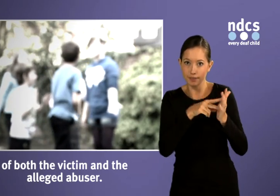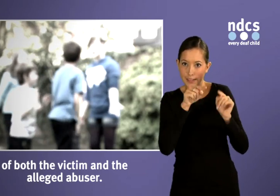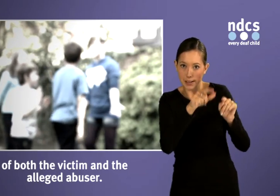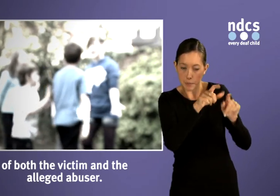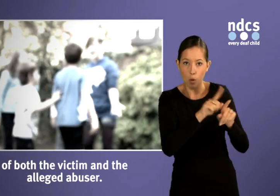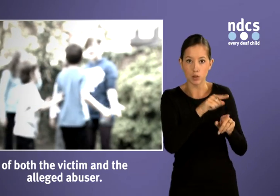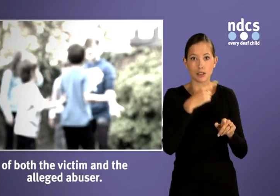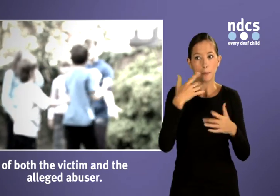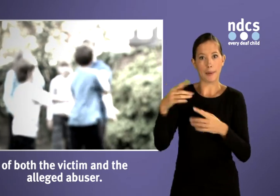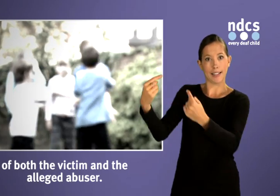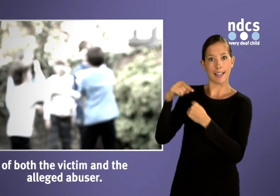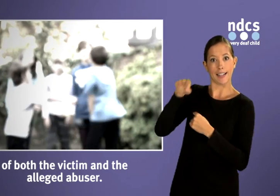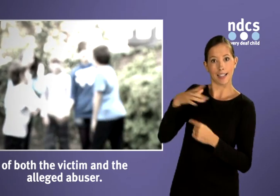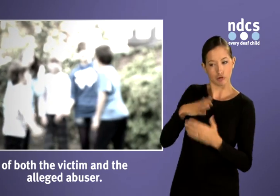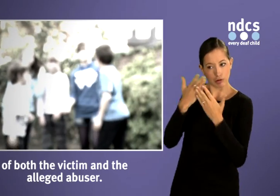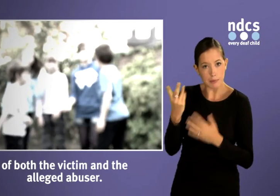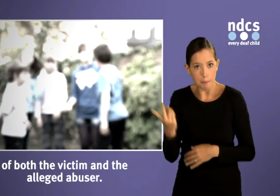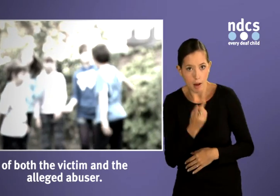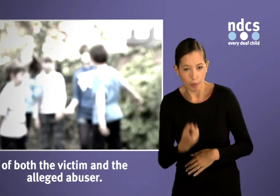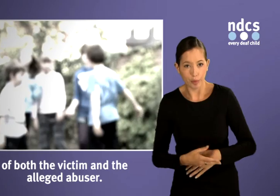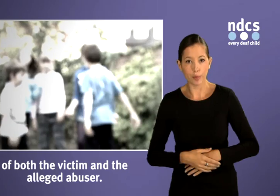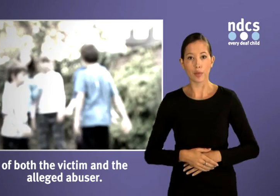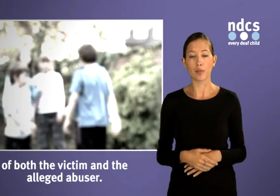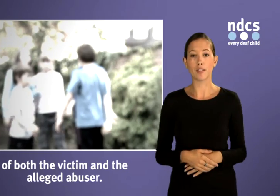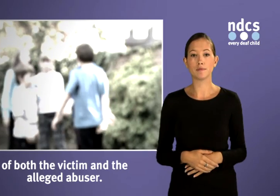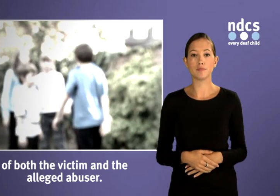victim and the alleged abuser.